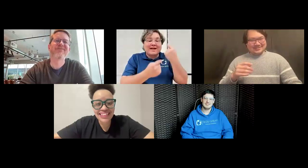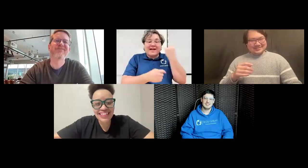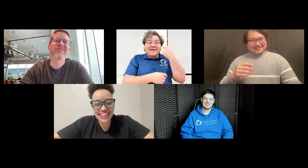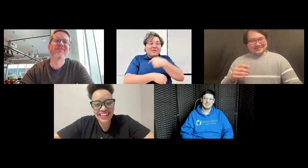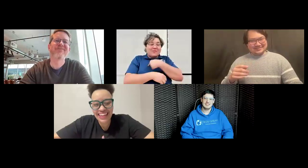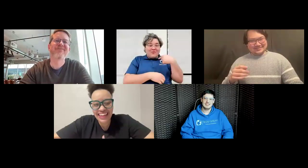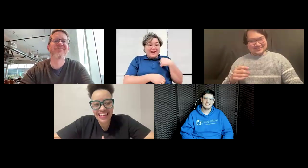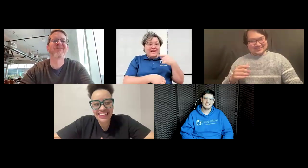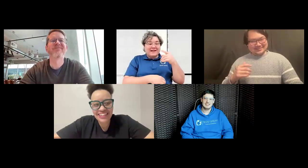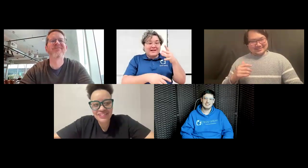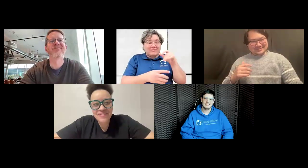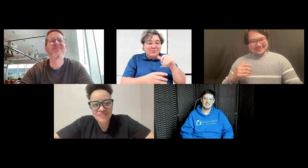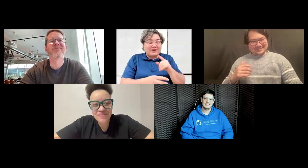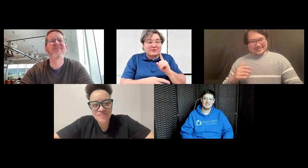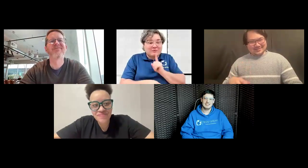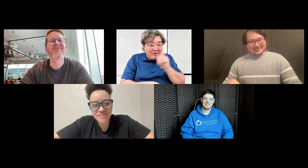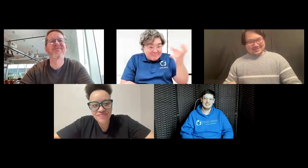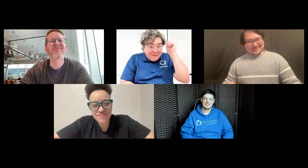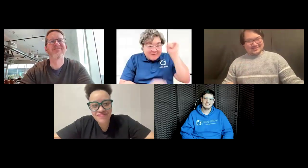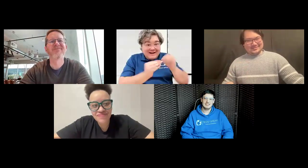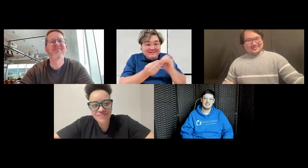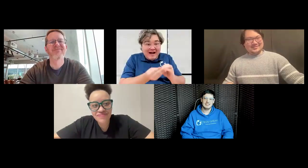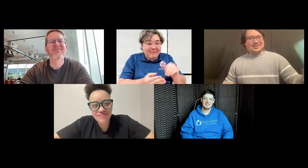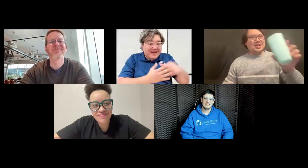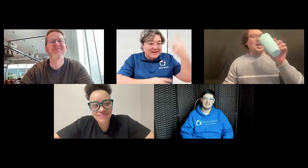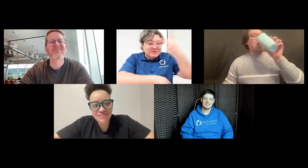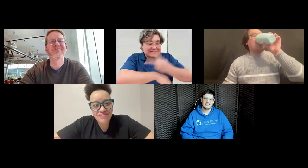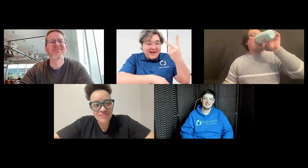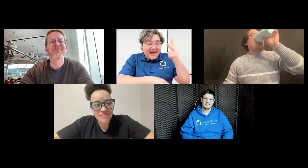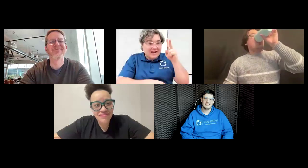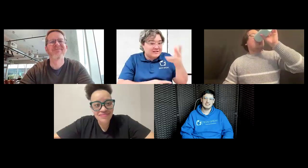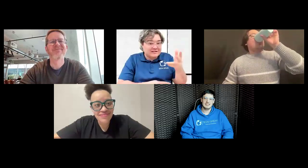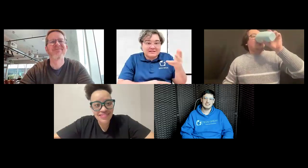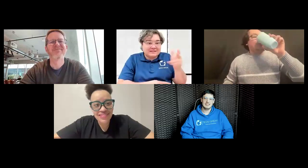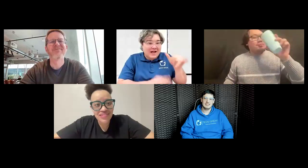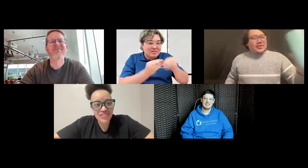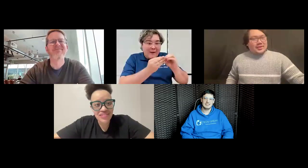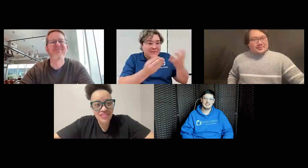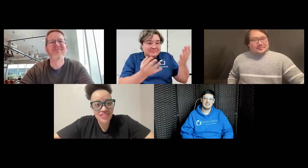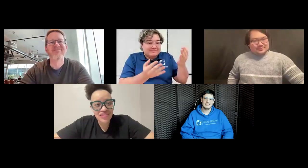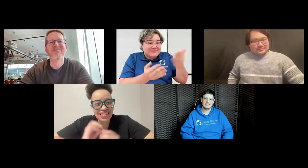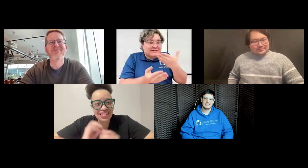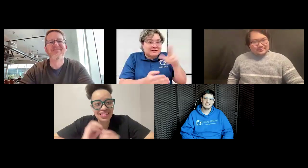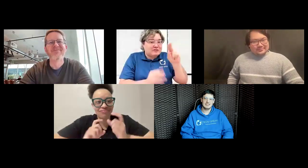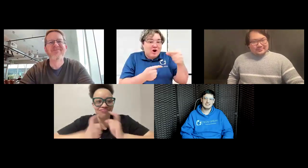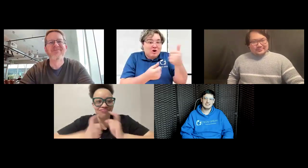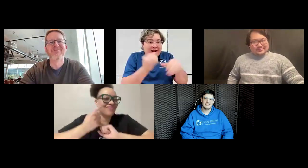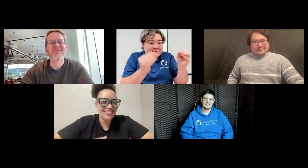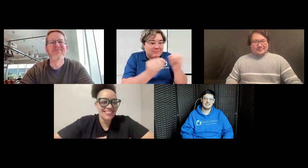changing. So, I mean, if we really knew the number, memorized it, I mean, even within the span of a couple days, I